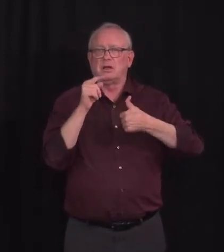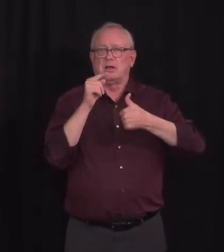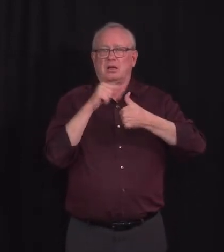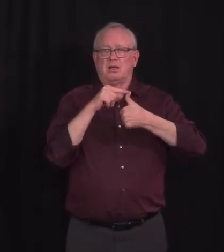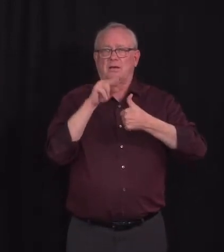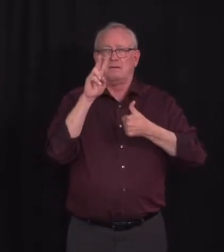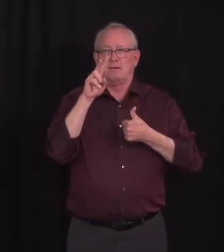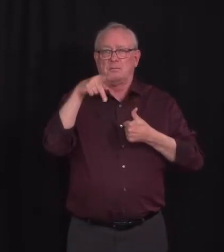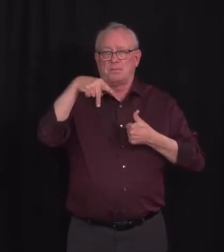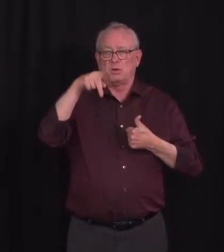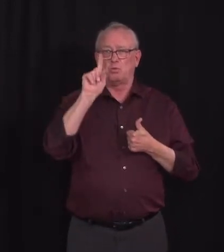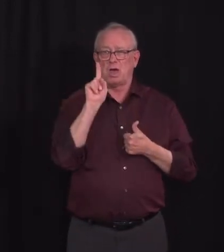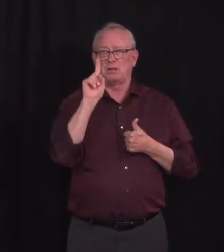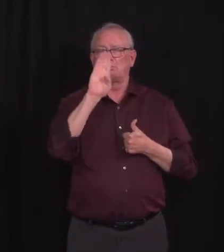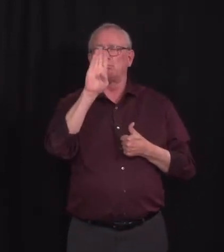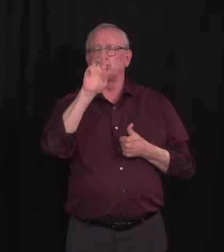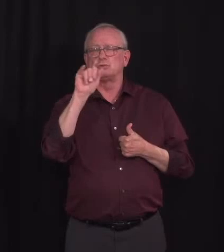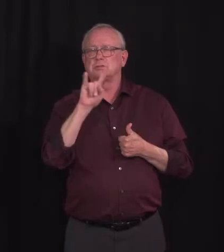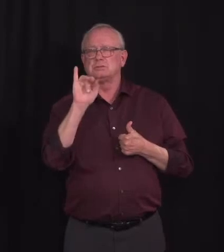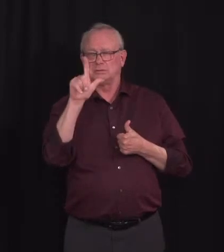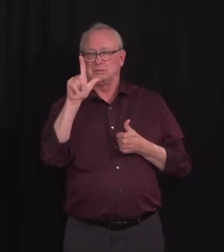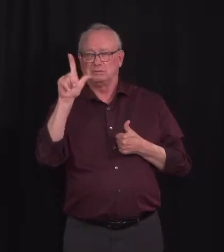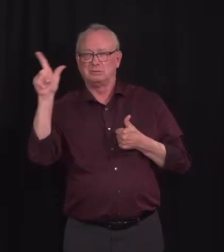sometimes known as Brazilian variant,